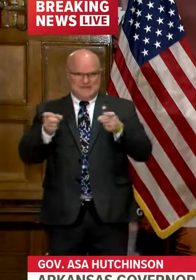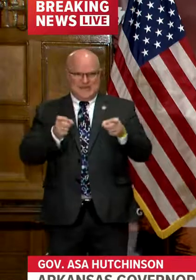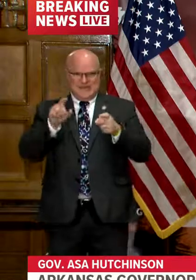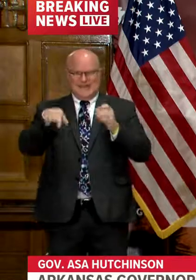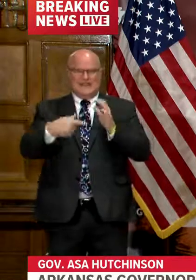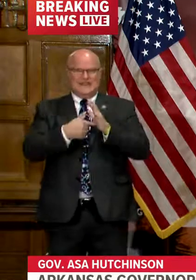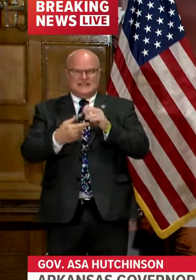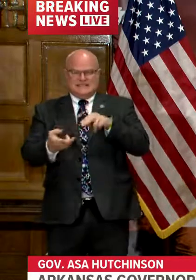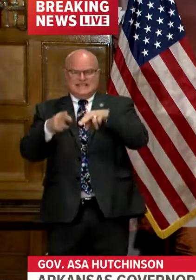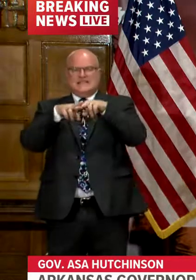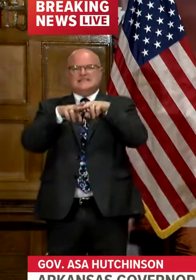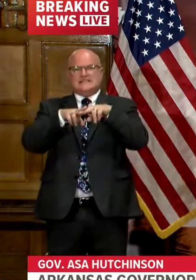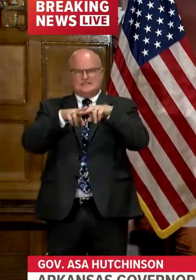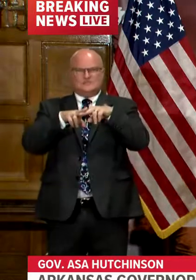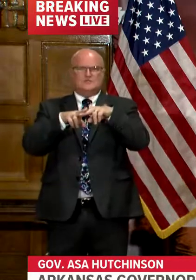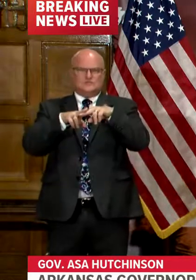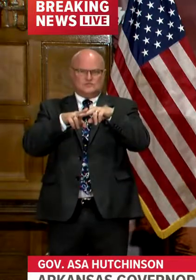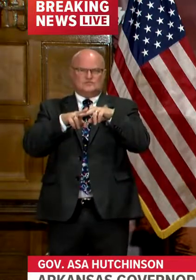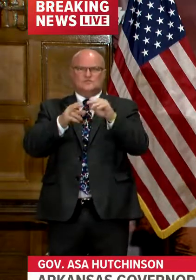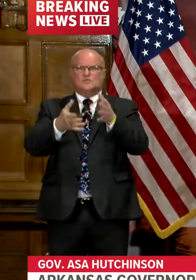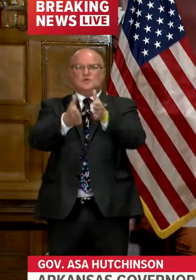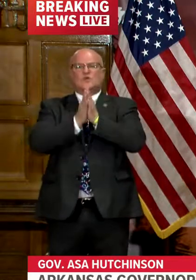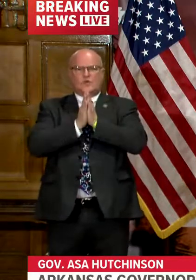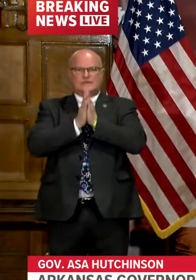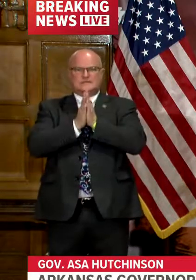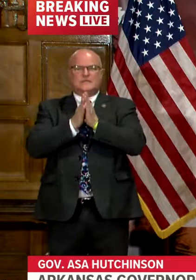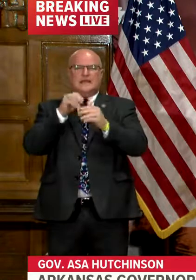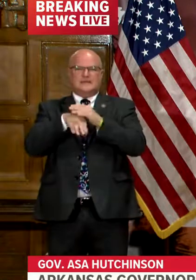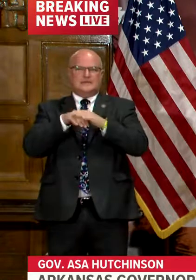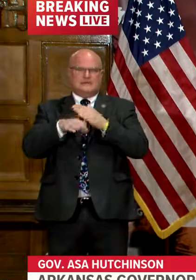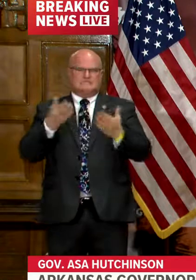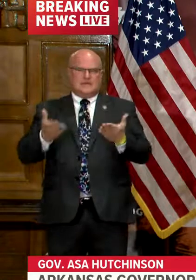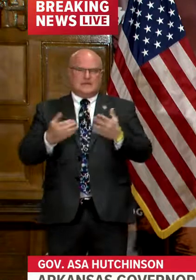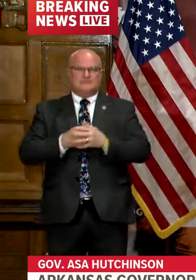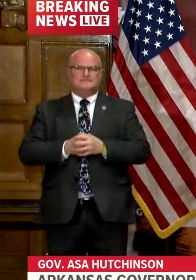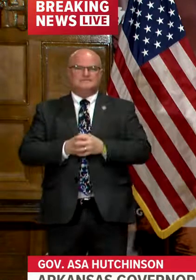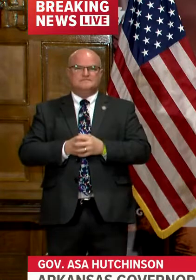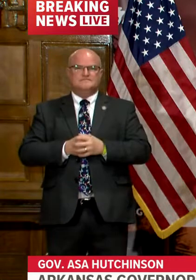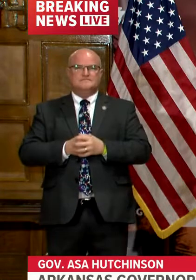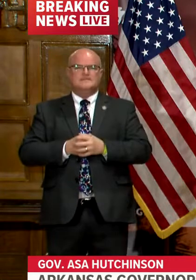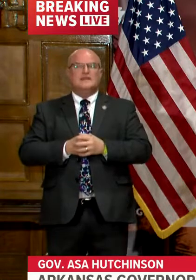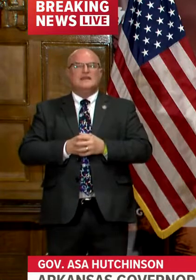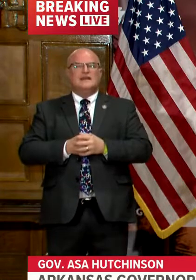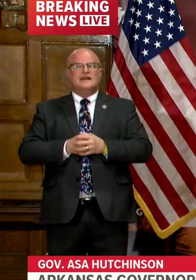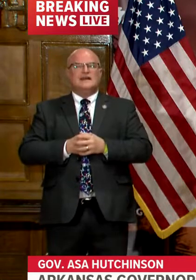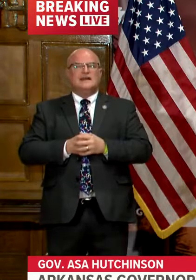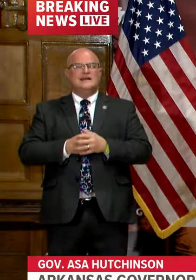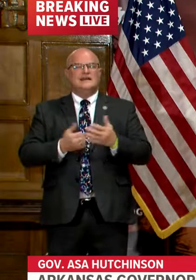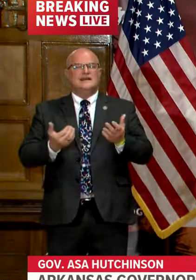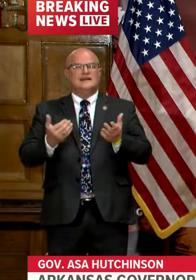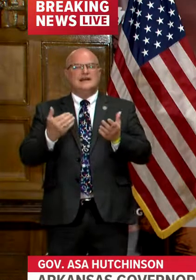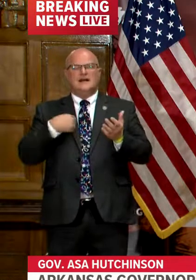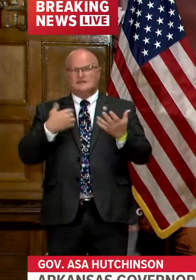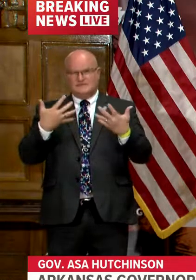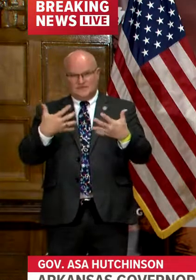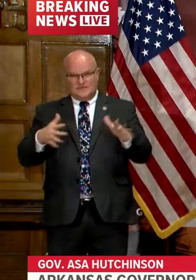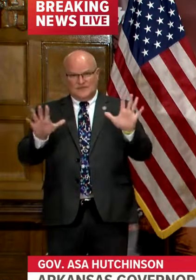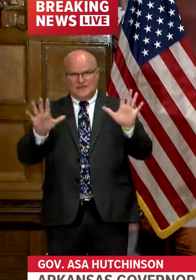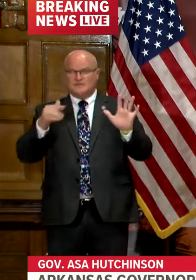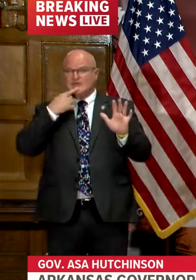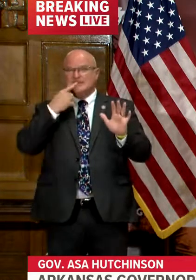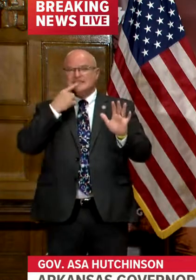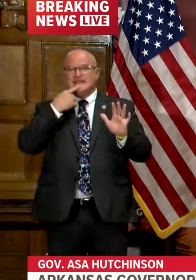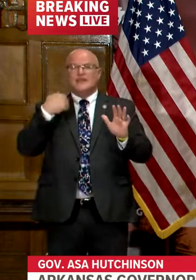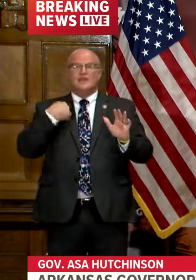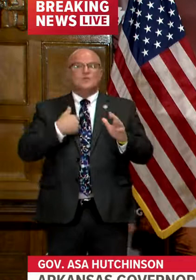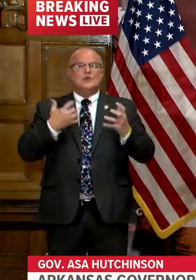this additional request that might come in. Let me end on this. Again,